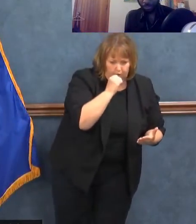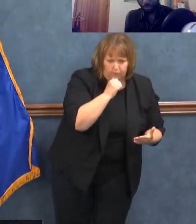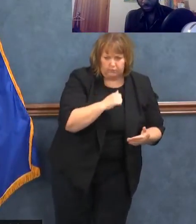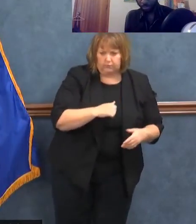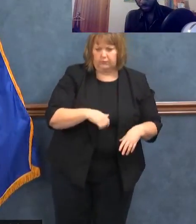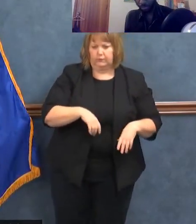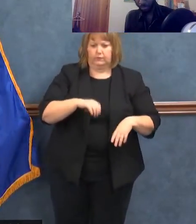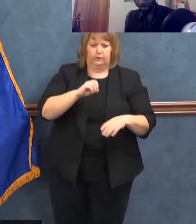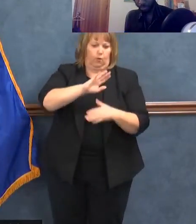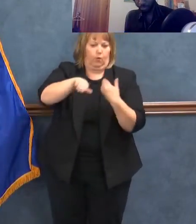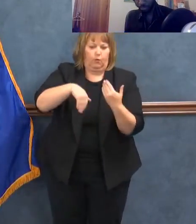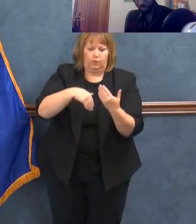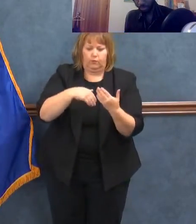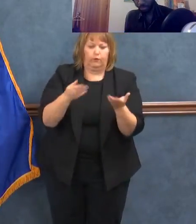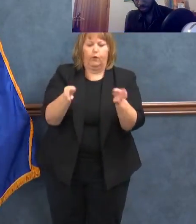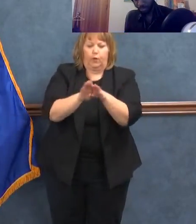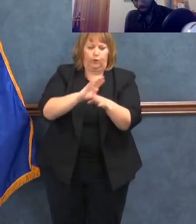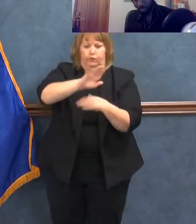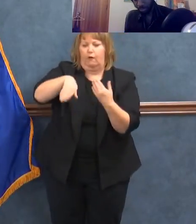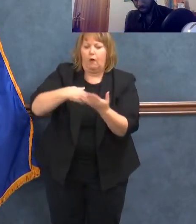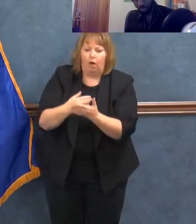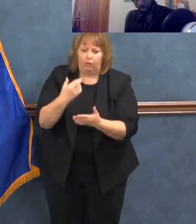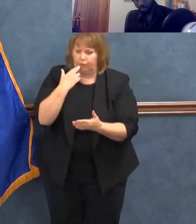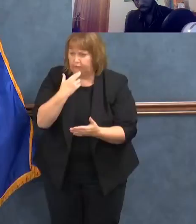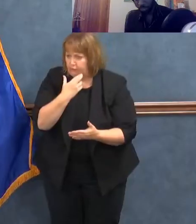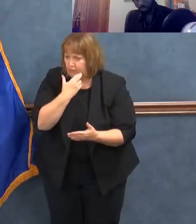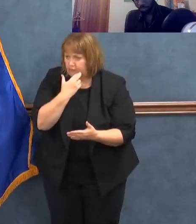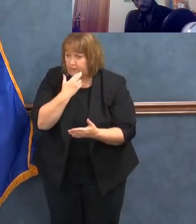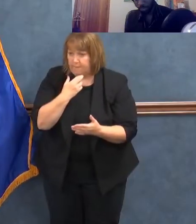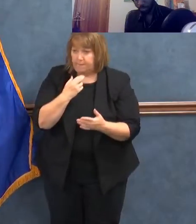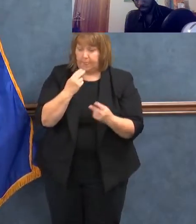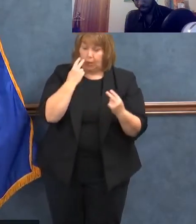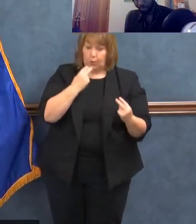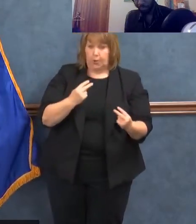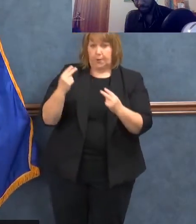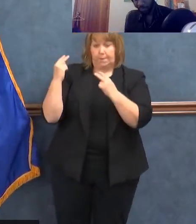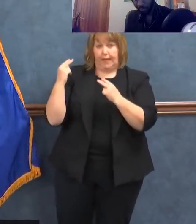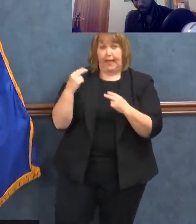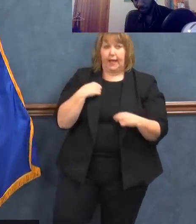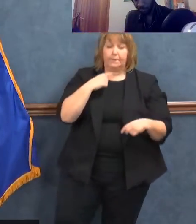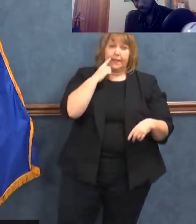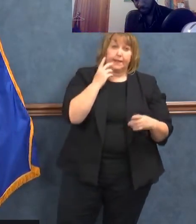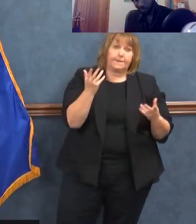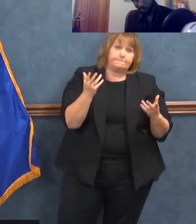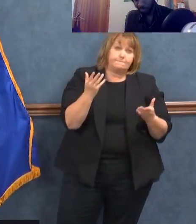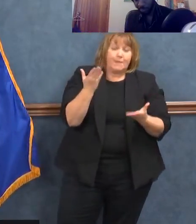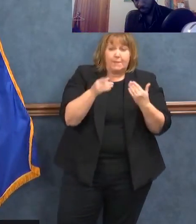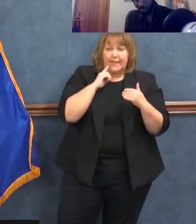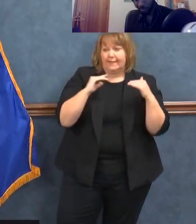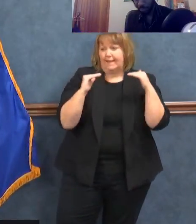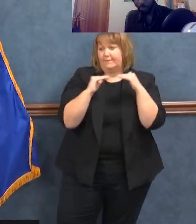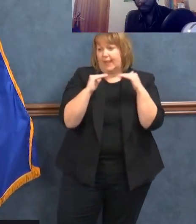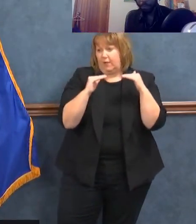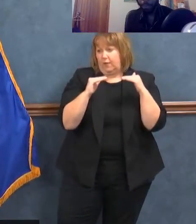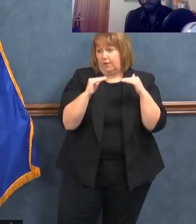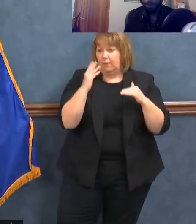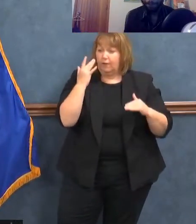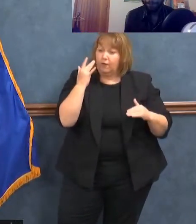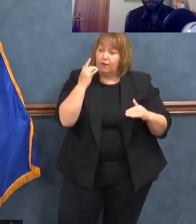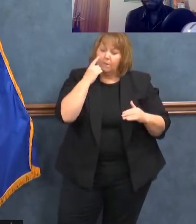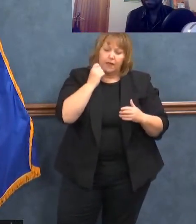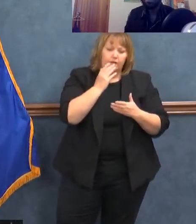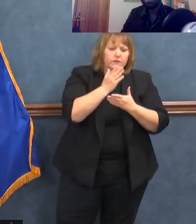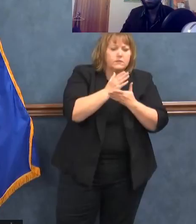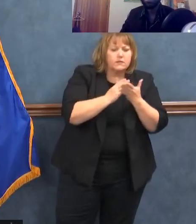was the fairest way to do it, because I had a lot of bars that I'm being told were extremely proactive and extremely effective in terms